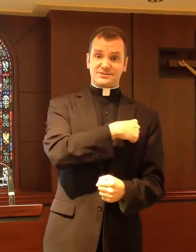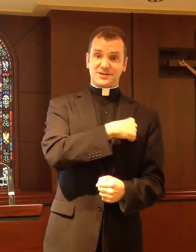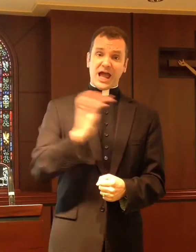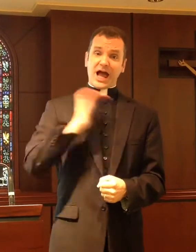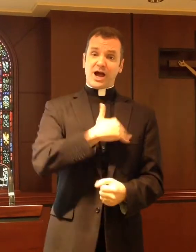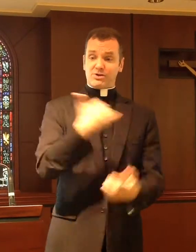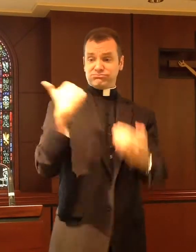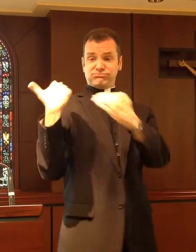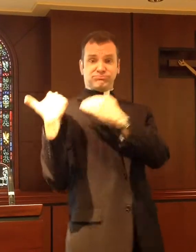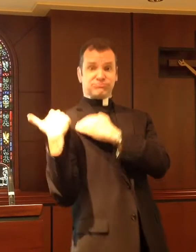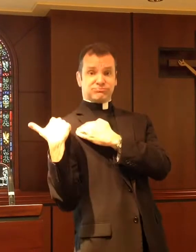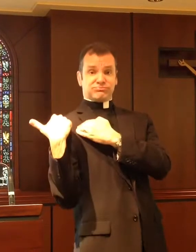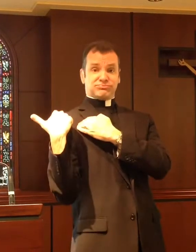So really for us,